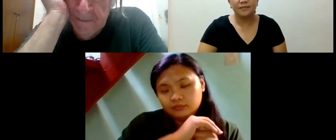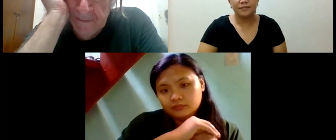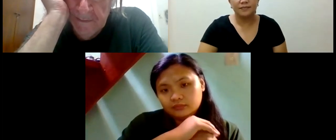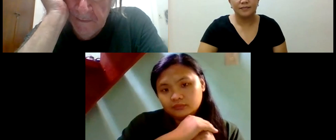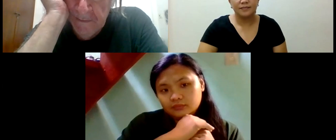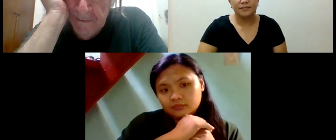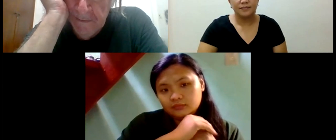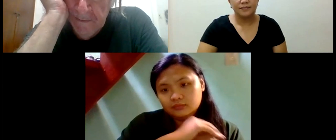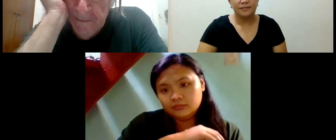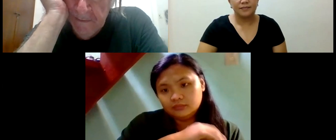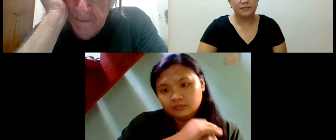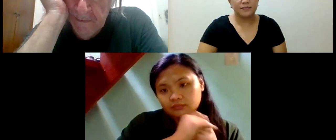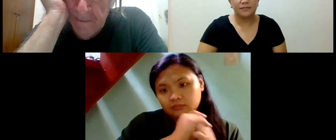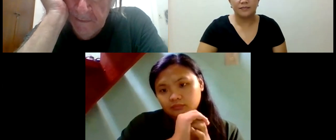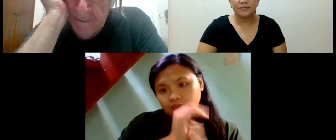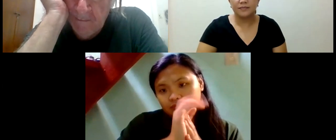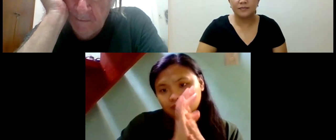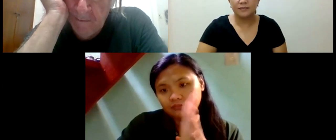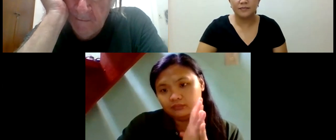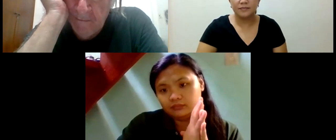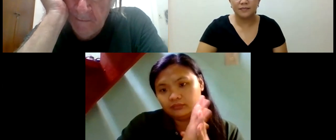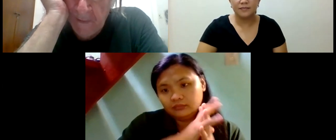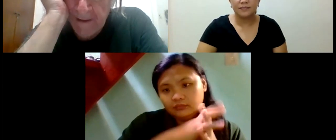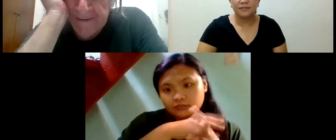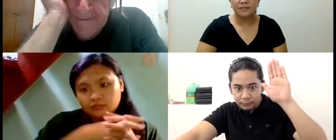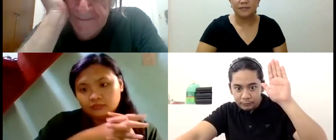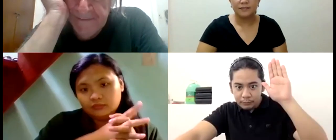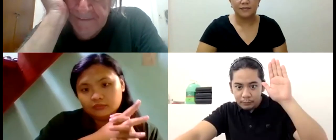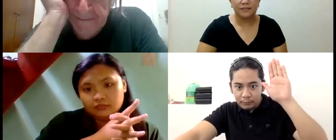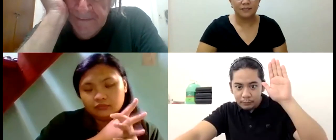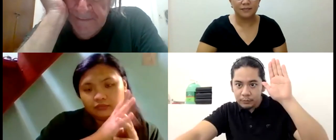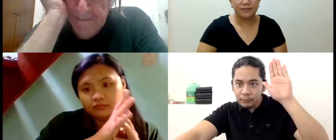Colors. Okay, this is shack.